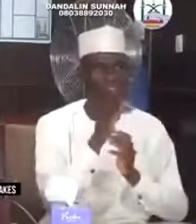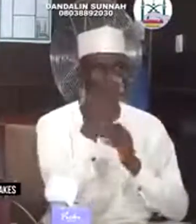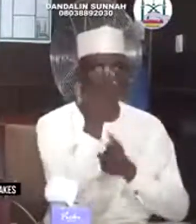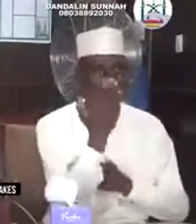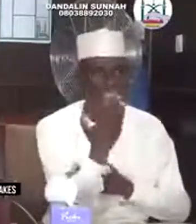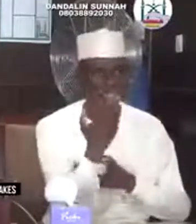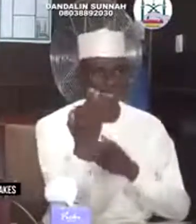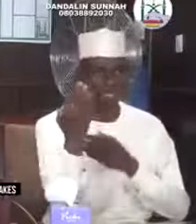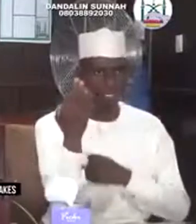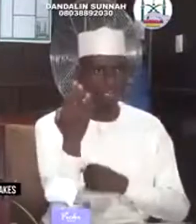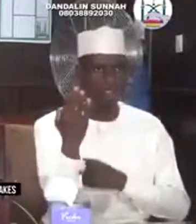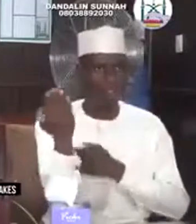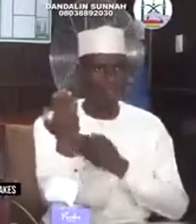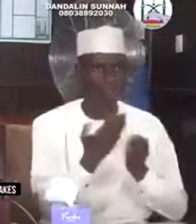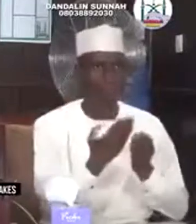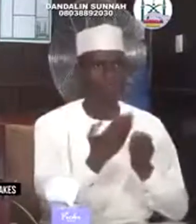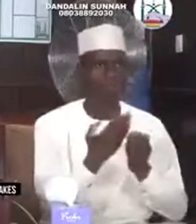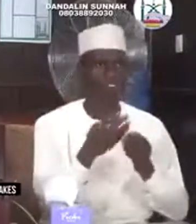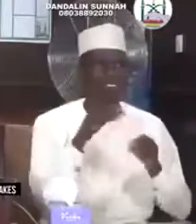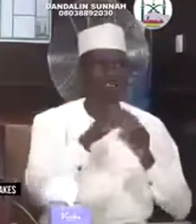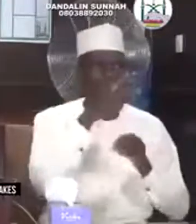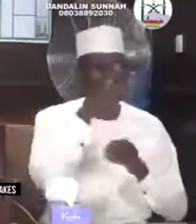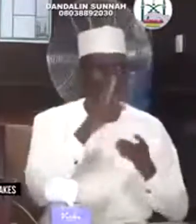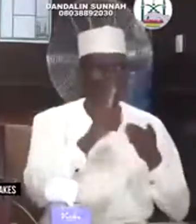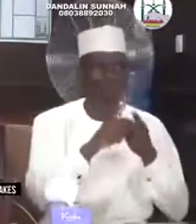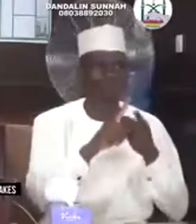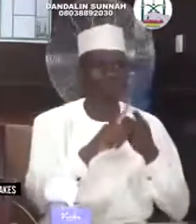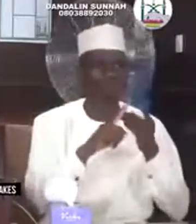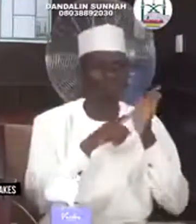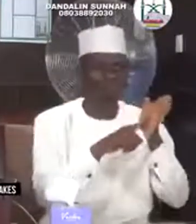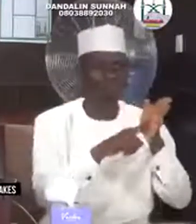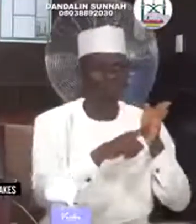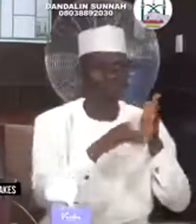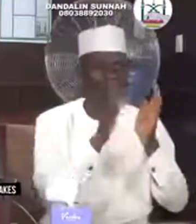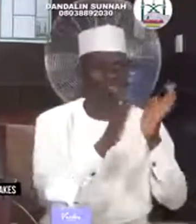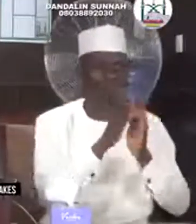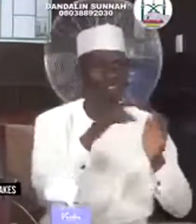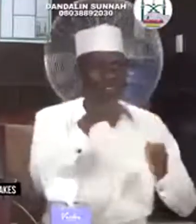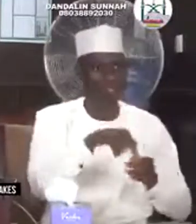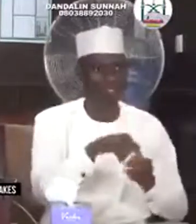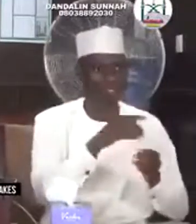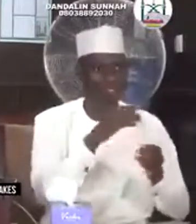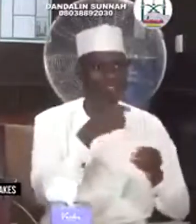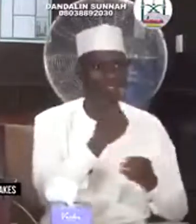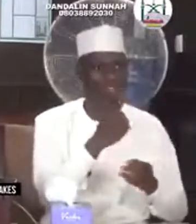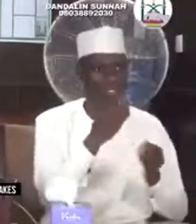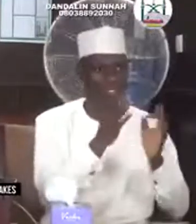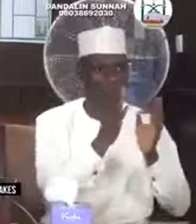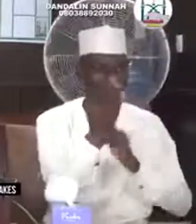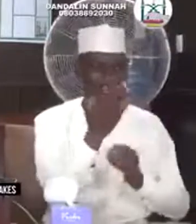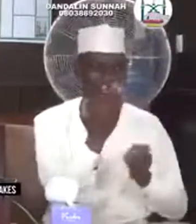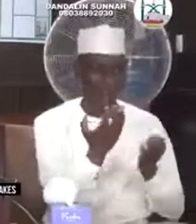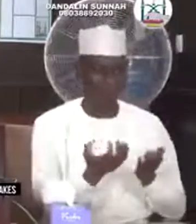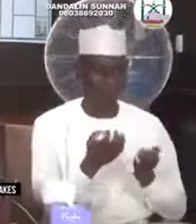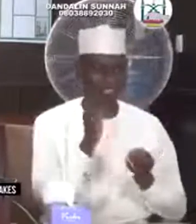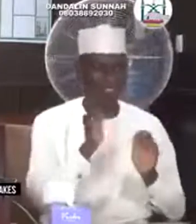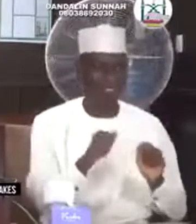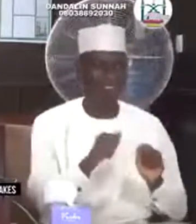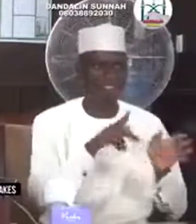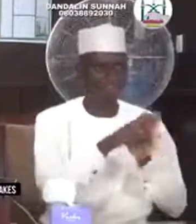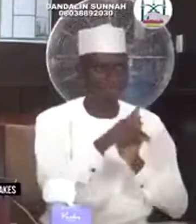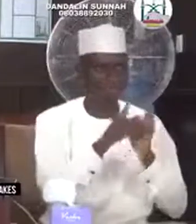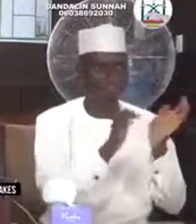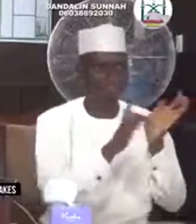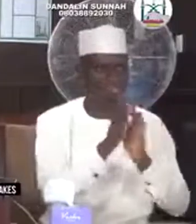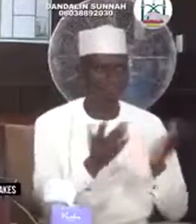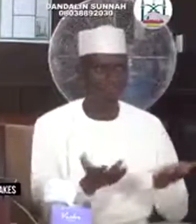in the vase to dress Isa down to show him, look, if Allah likes, he can even destroy what? Isa. When they bring somebody